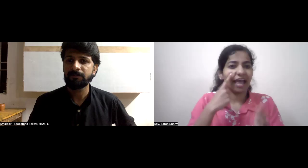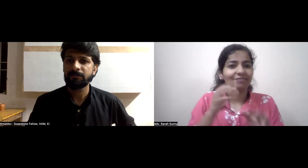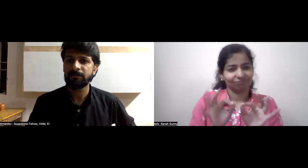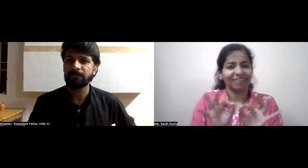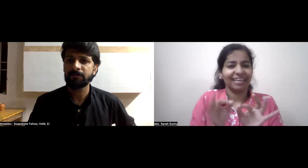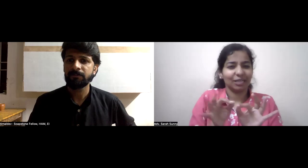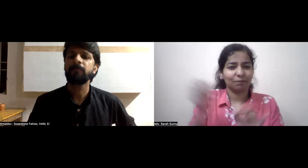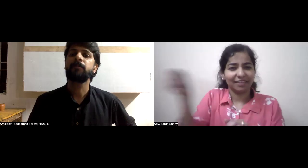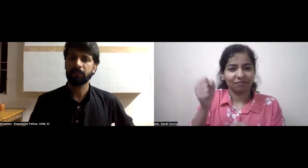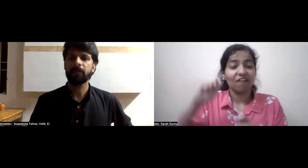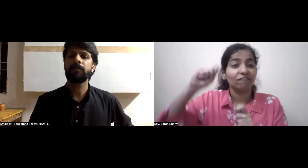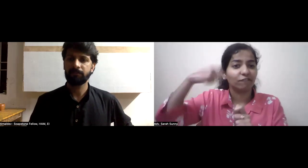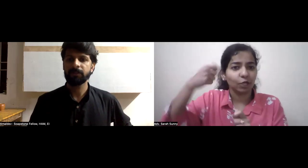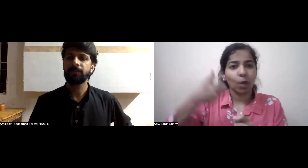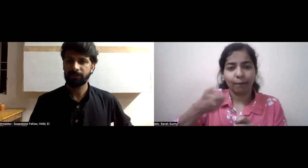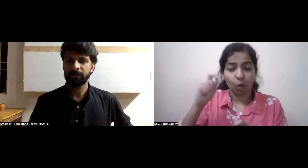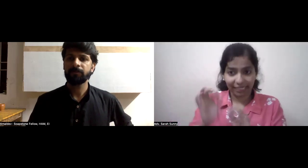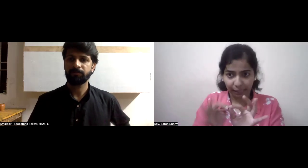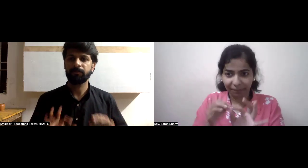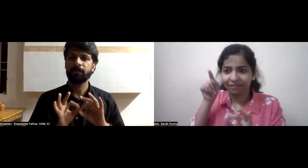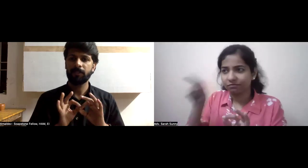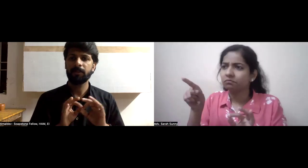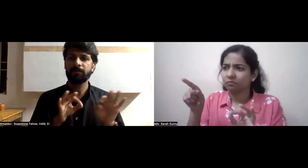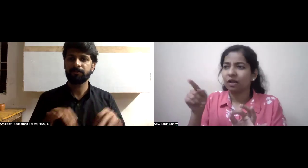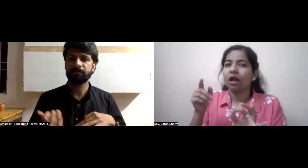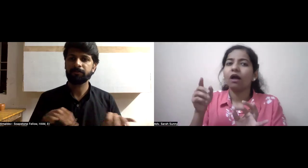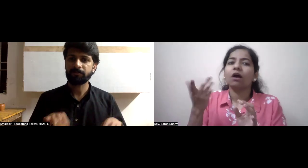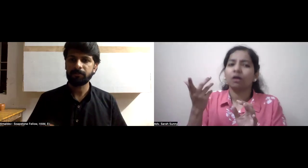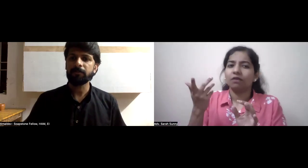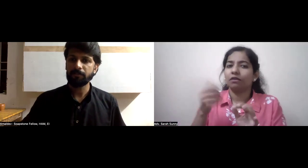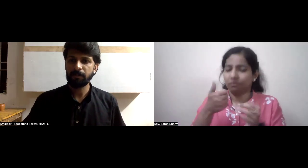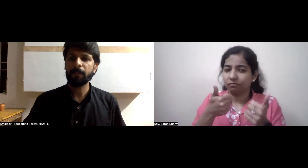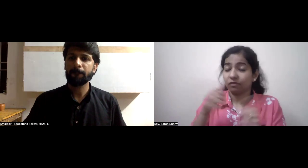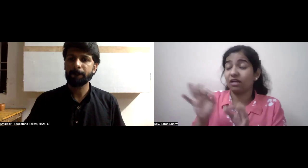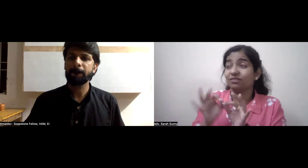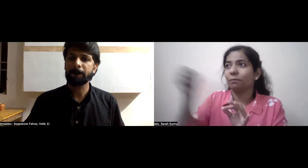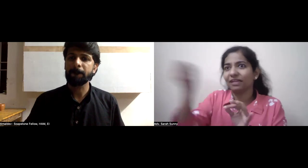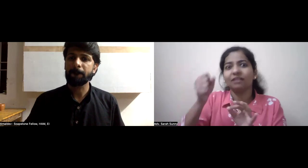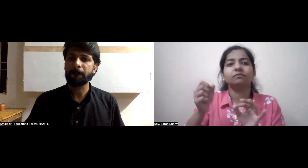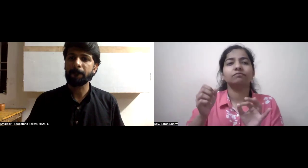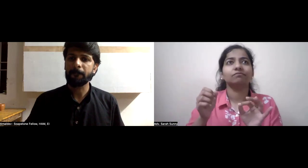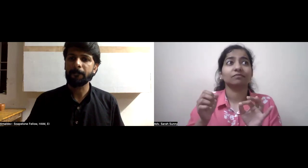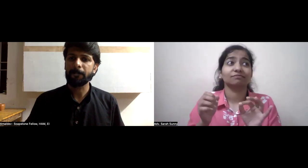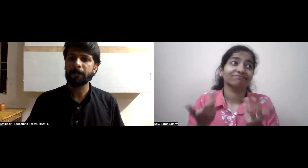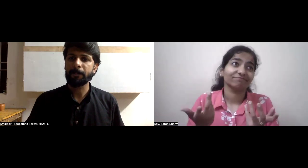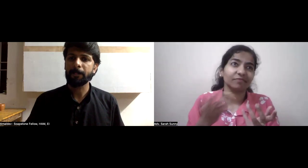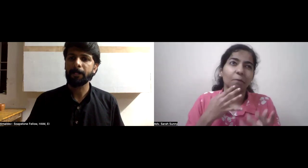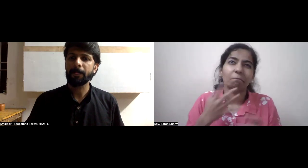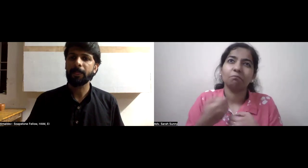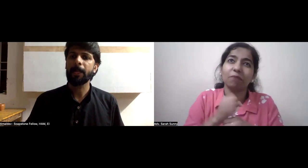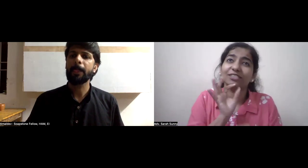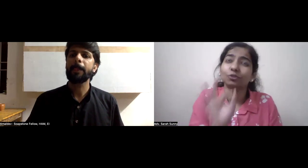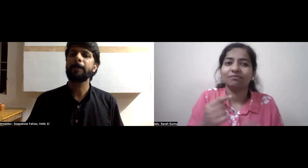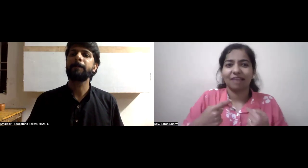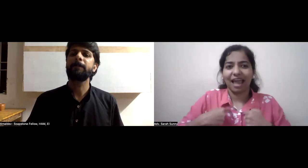guess, you know, for other things, technology could be used, but for interpreting, I